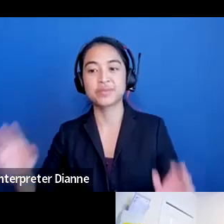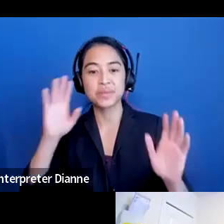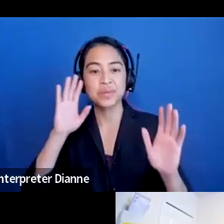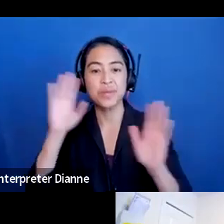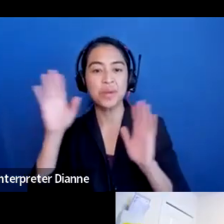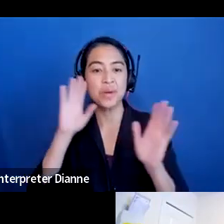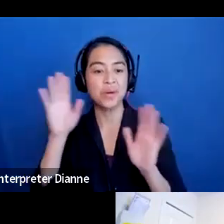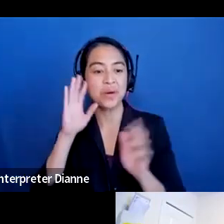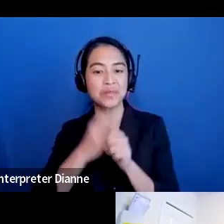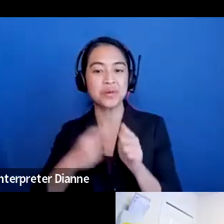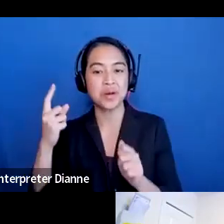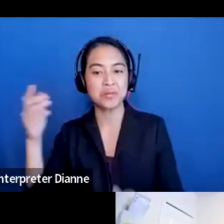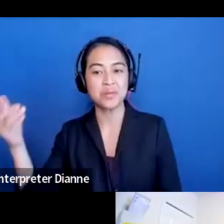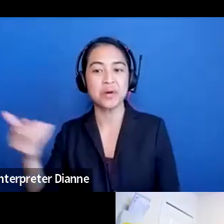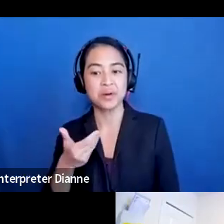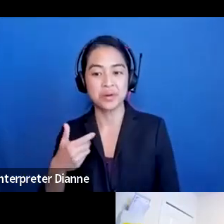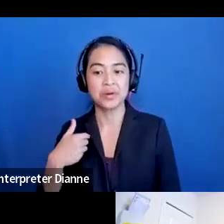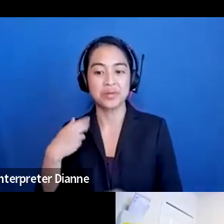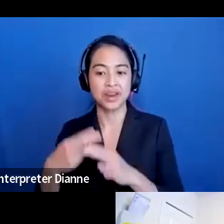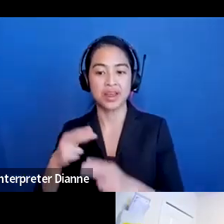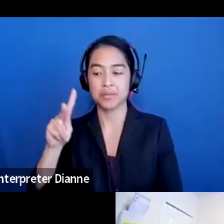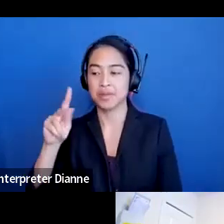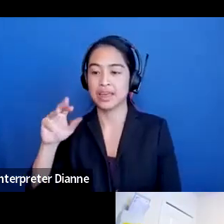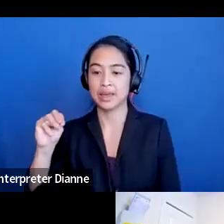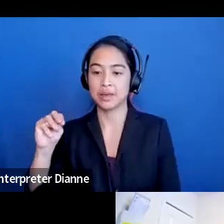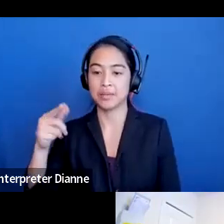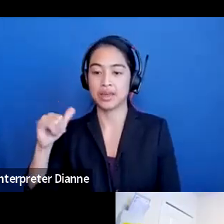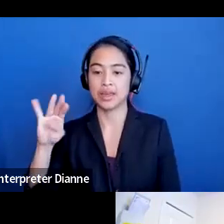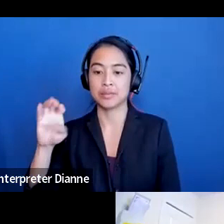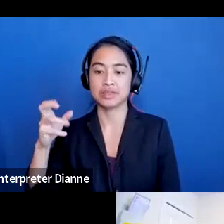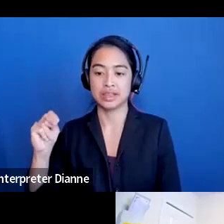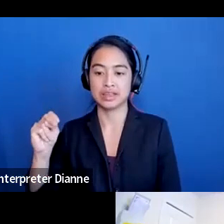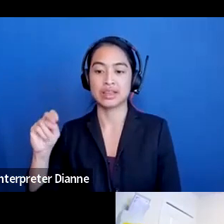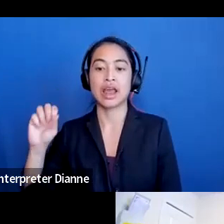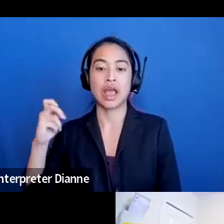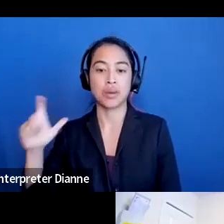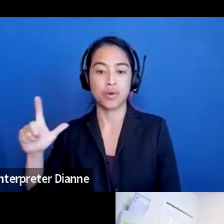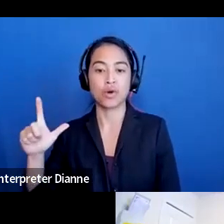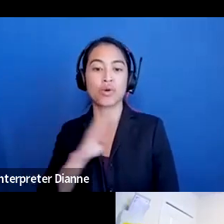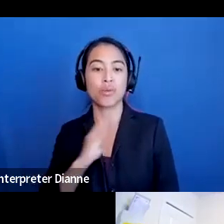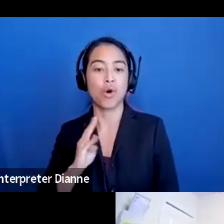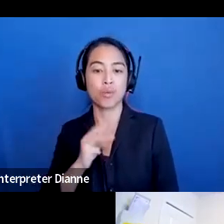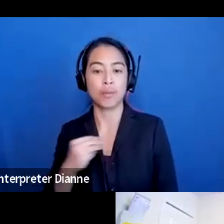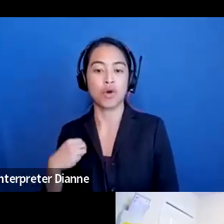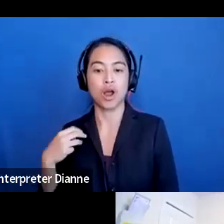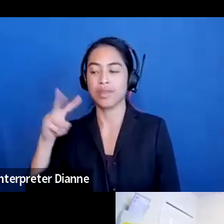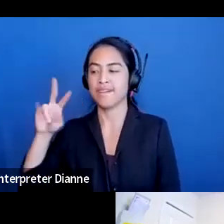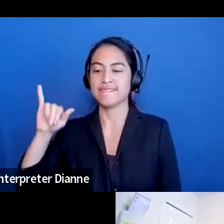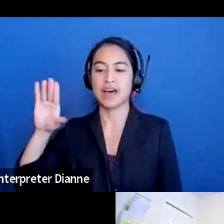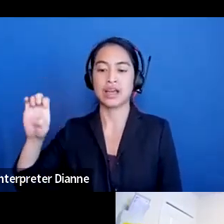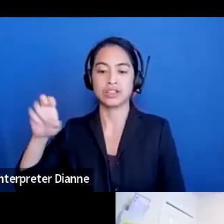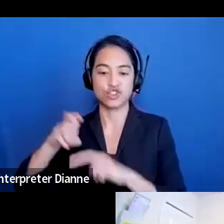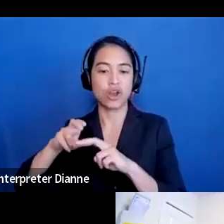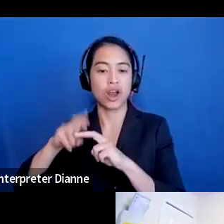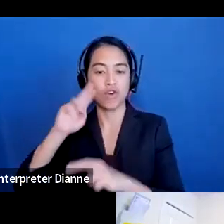Everybody, and welcome. I am Kim Gibson, an April board member. I'm actually the vice chair of the April board and